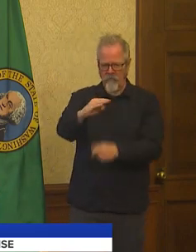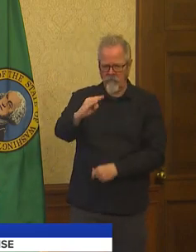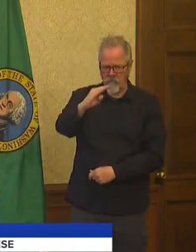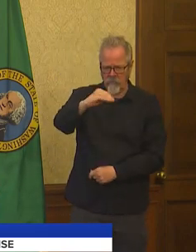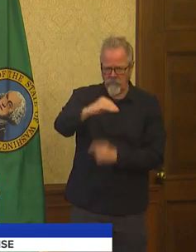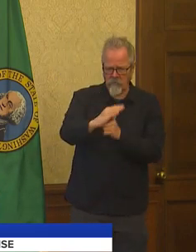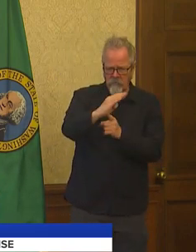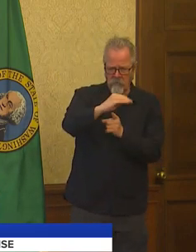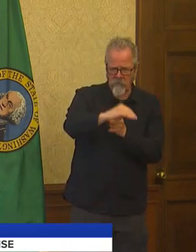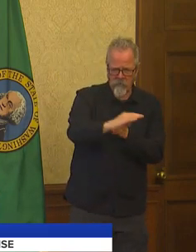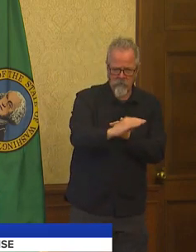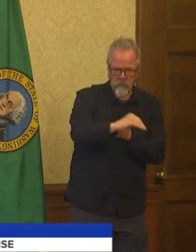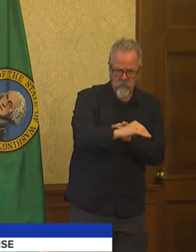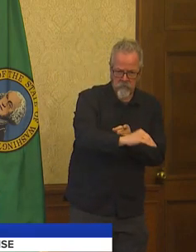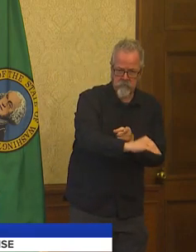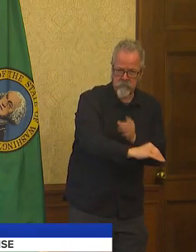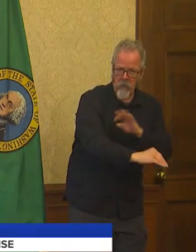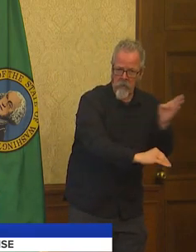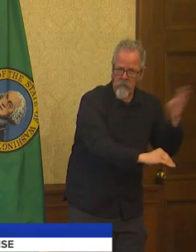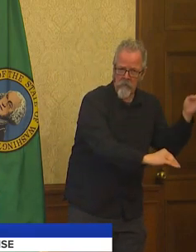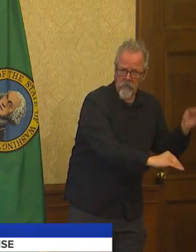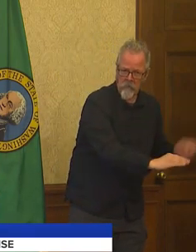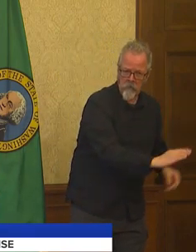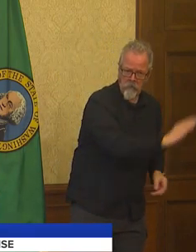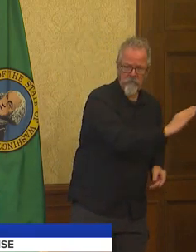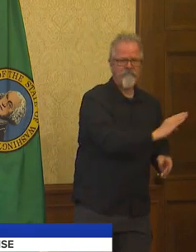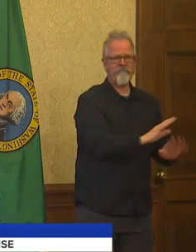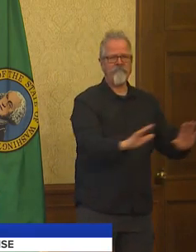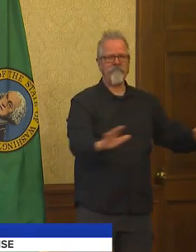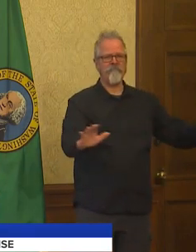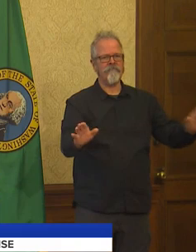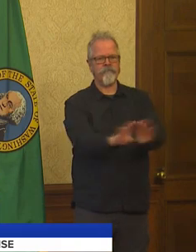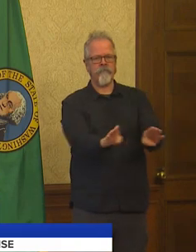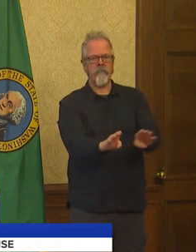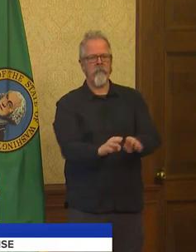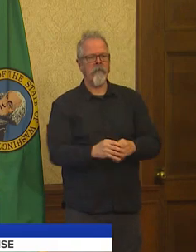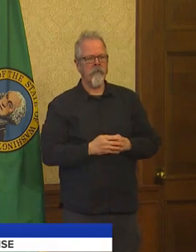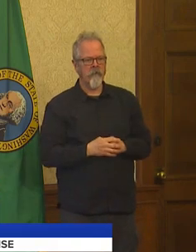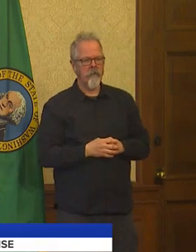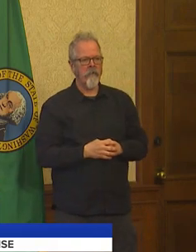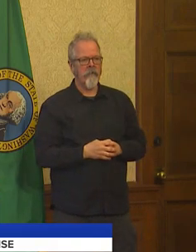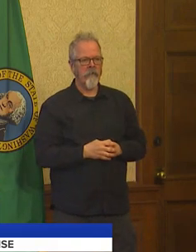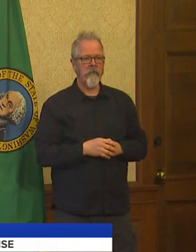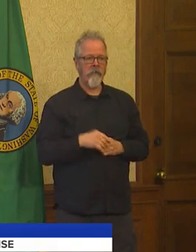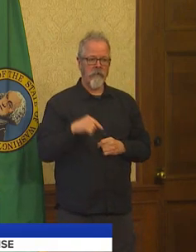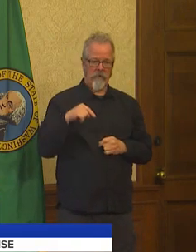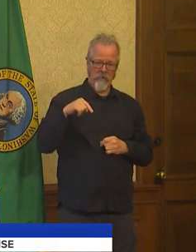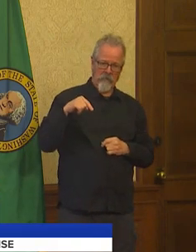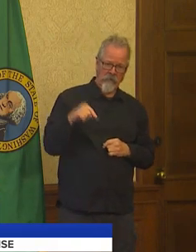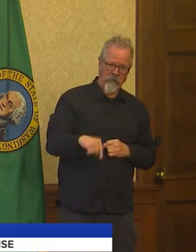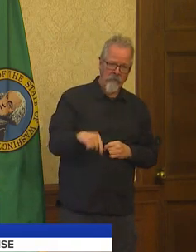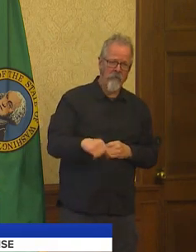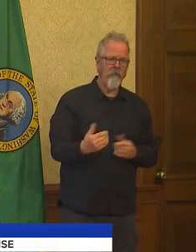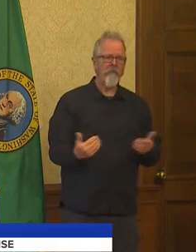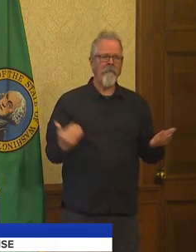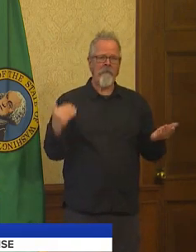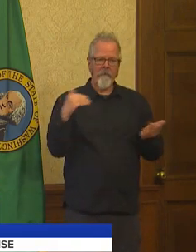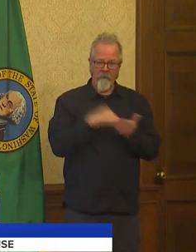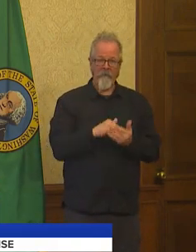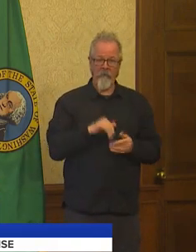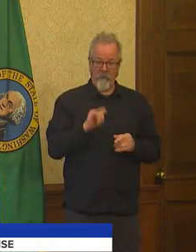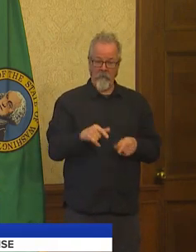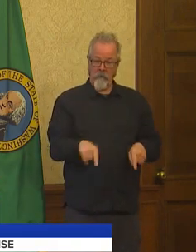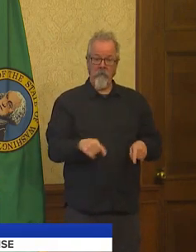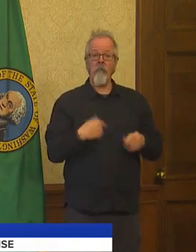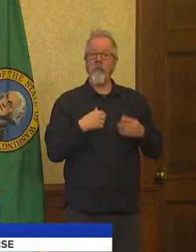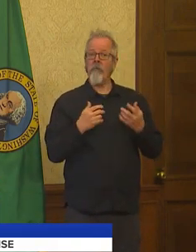our outdoor recreation. And if it's hurting our public efforts, we'd have to change course again. Data, not